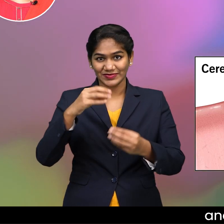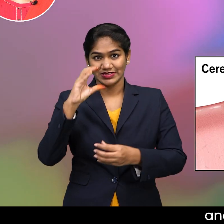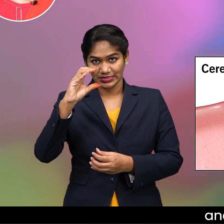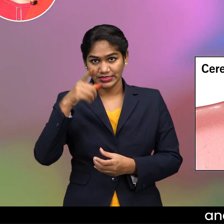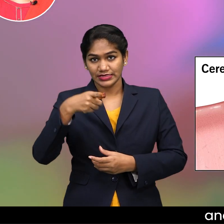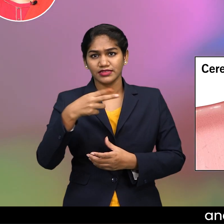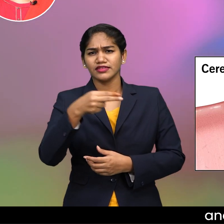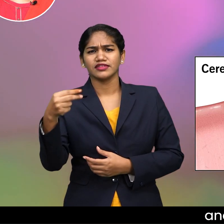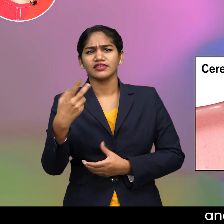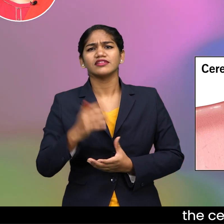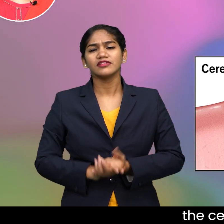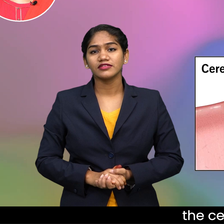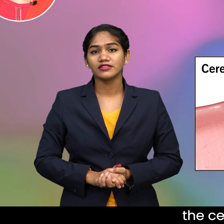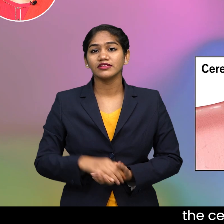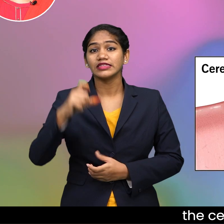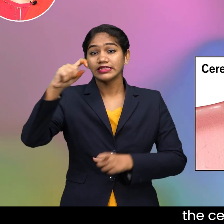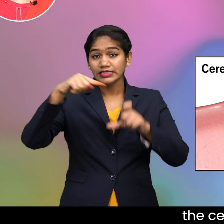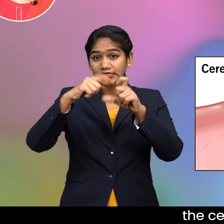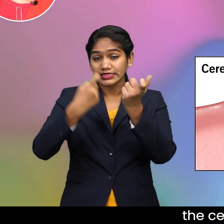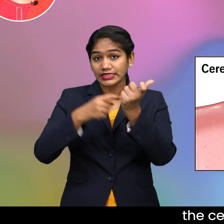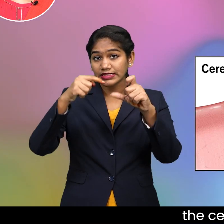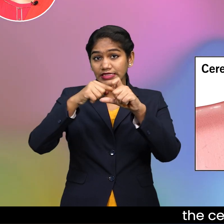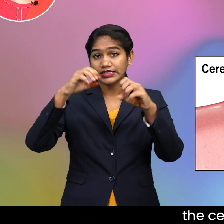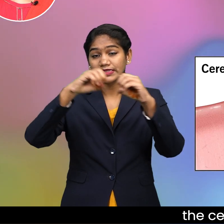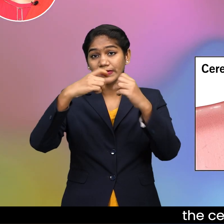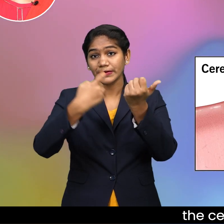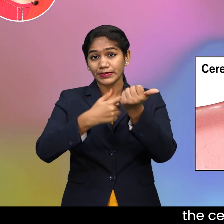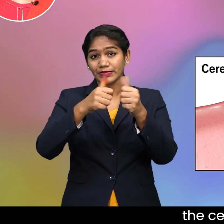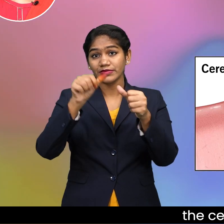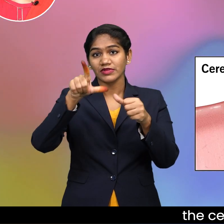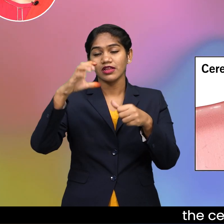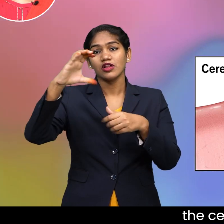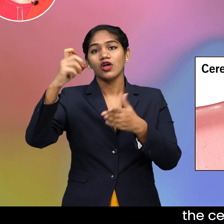and is called the cerebral cortex.